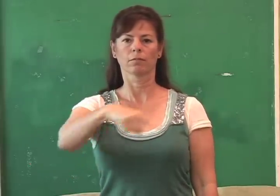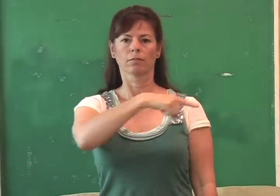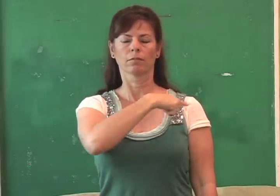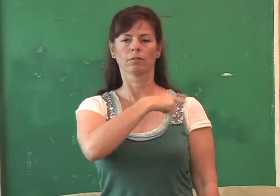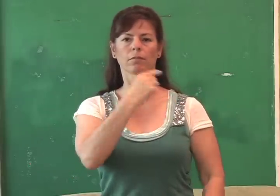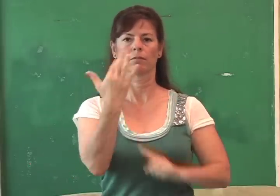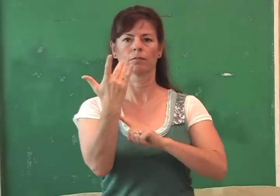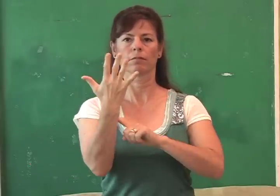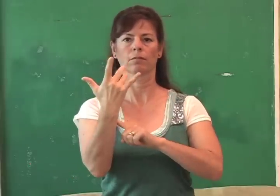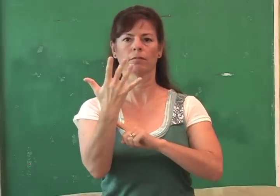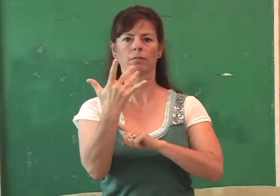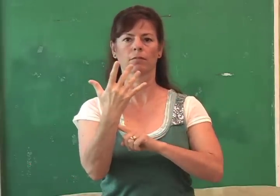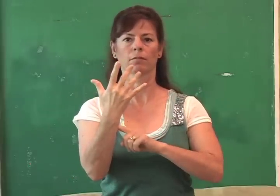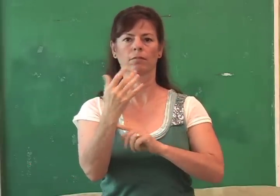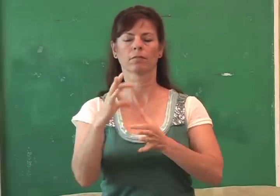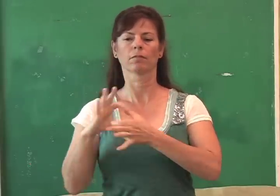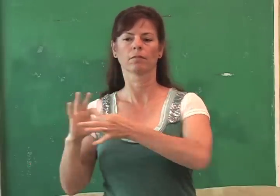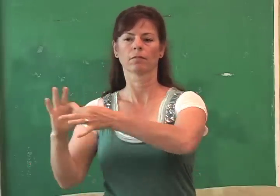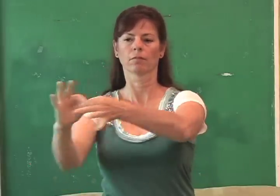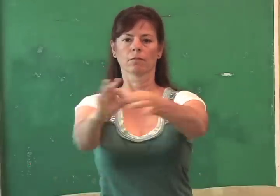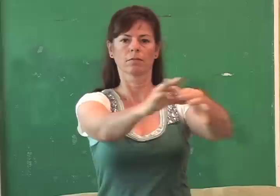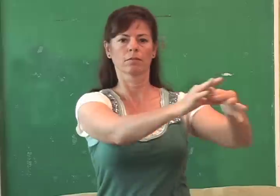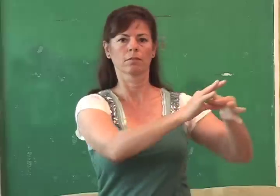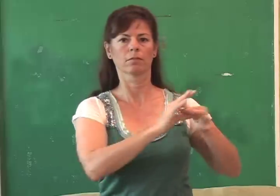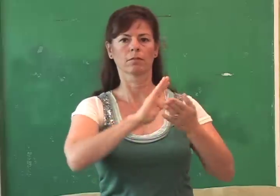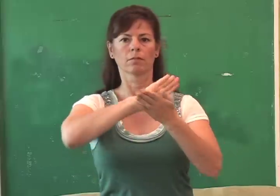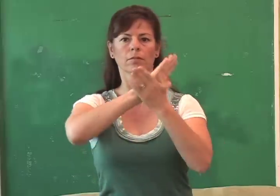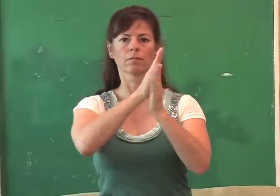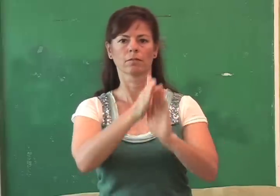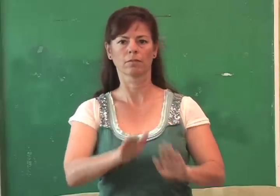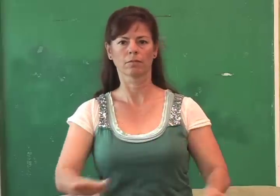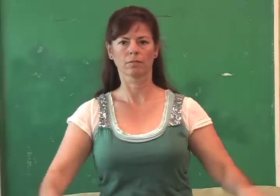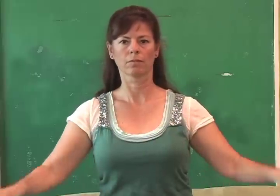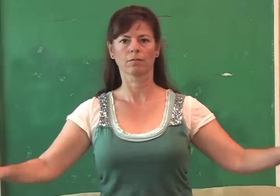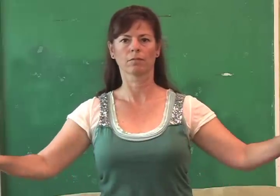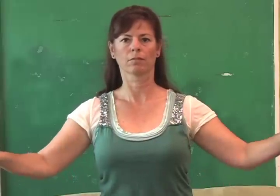this chalice for the harmony of peace.